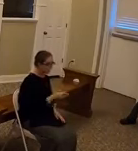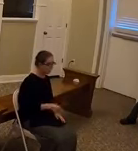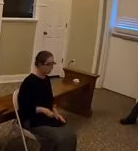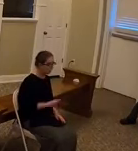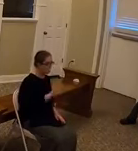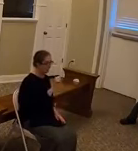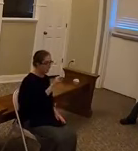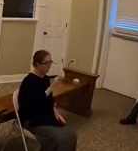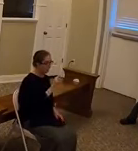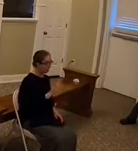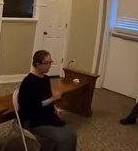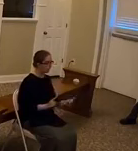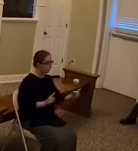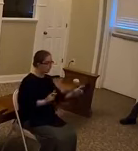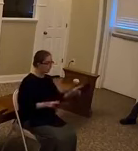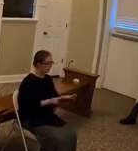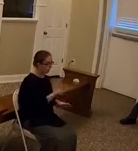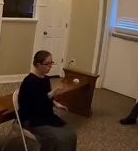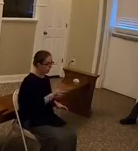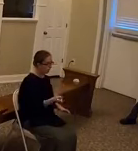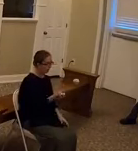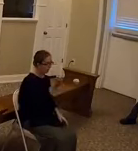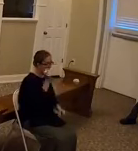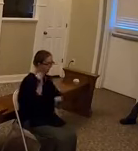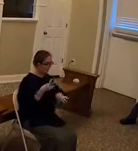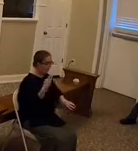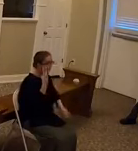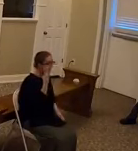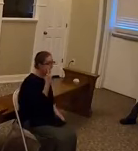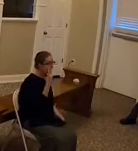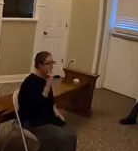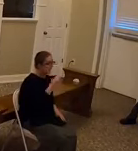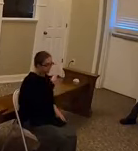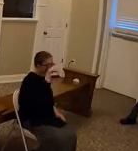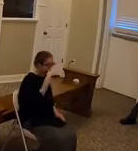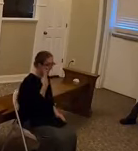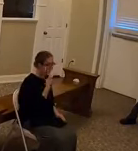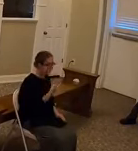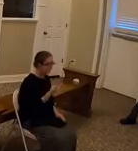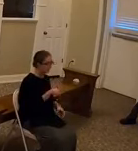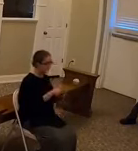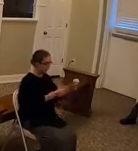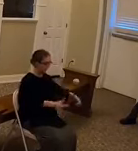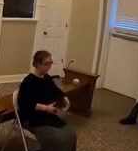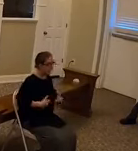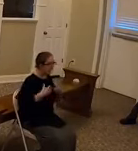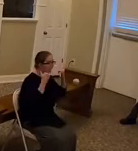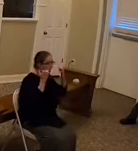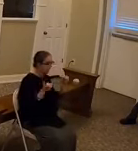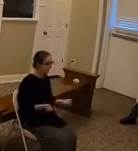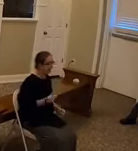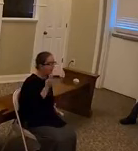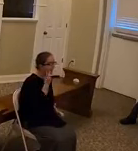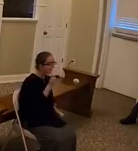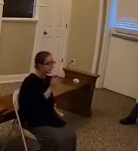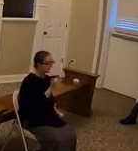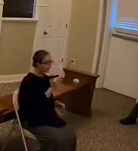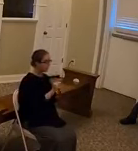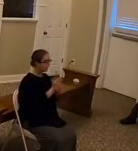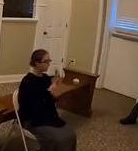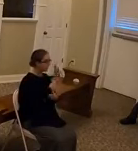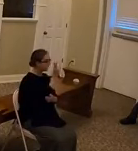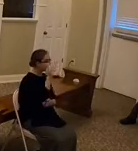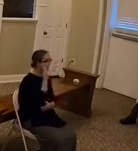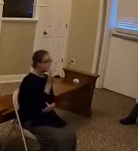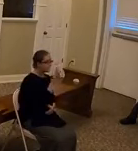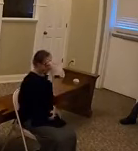Amen. When Bartimaeus walked to him, he came away seeing. He had never seen in his life. And now he's seeing the trees.